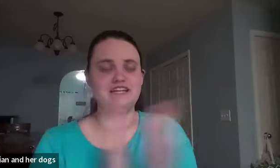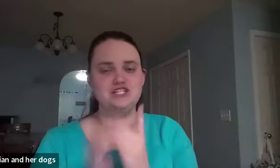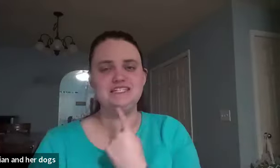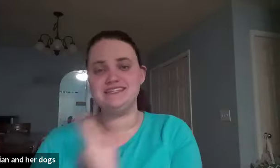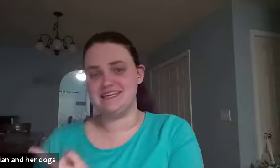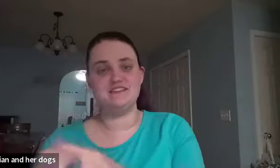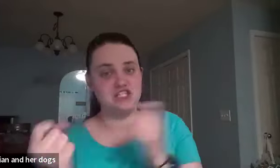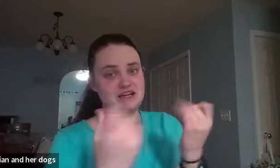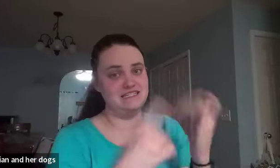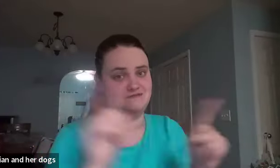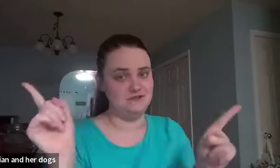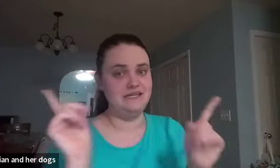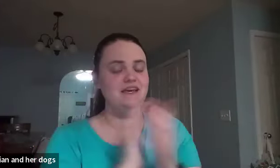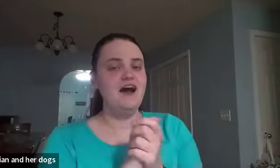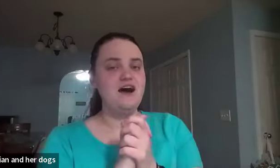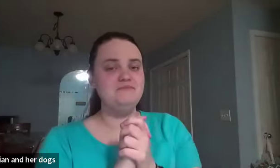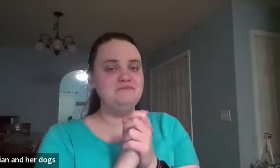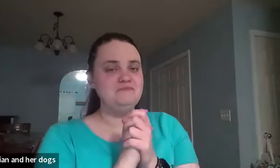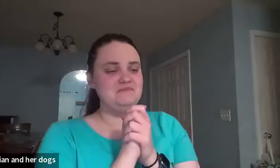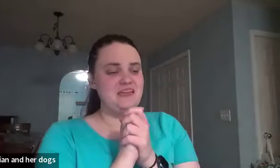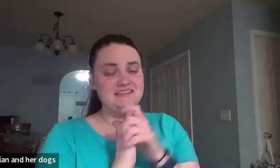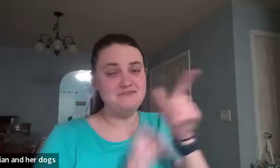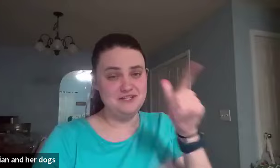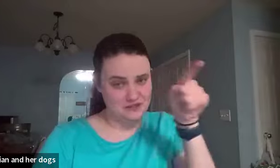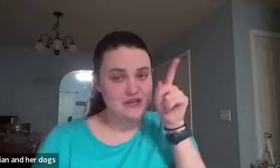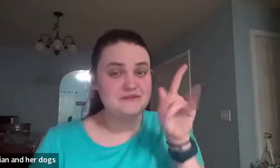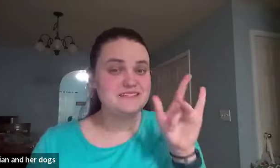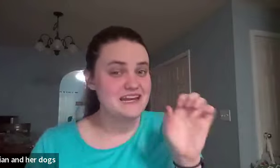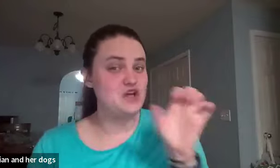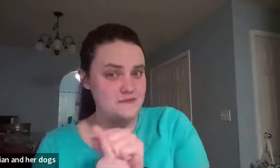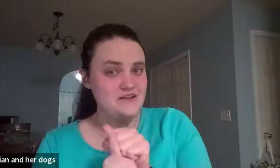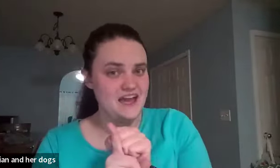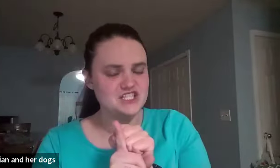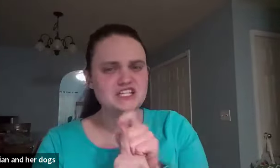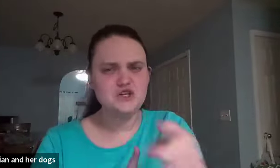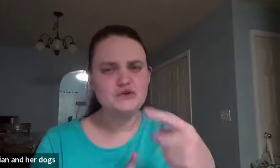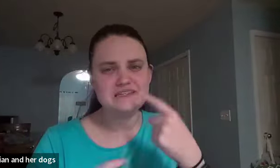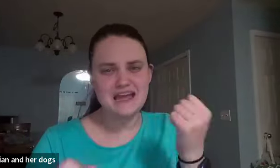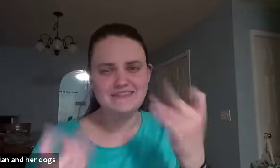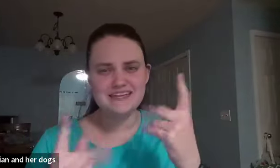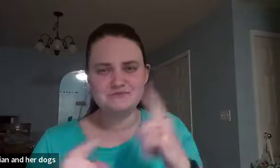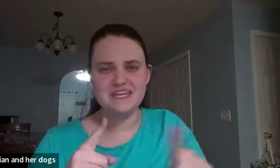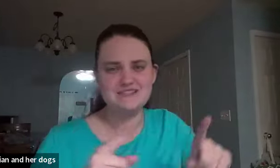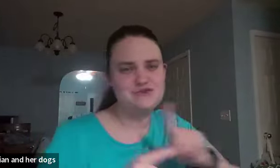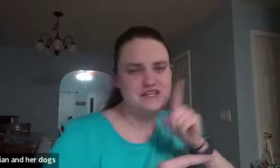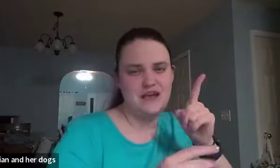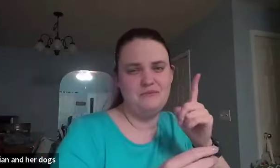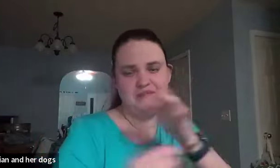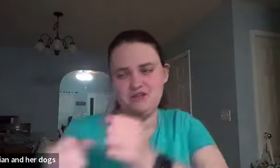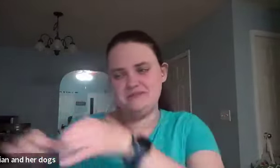signs. She says this and then she signs it differently. Because even Miss Katie's caught me on that. She's like, you sign this, but it's really like you